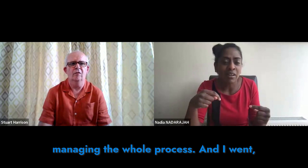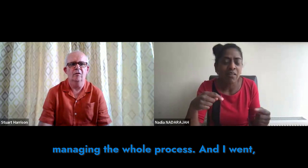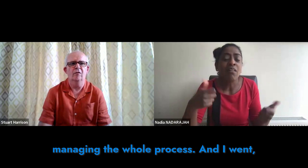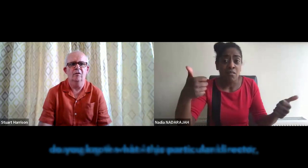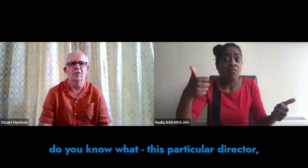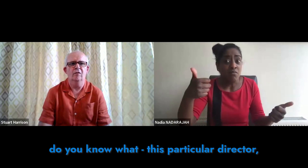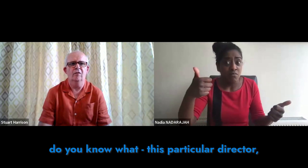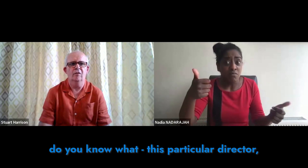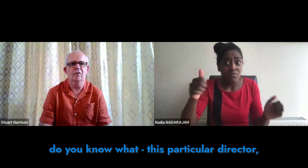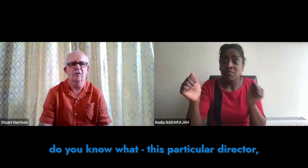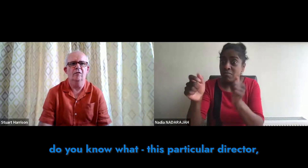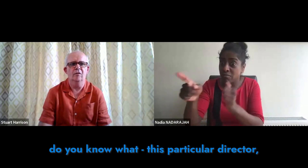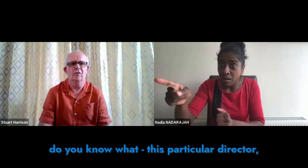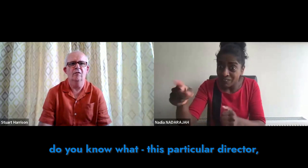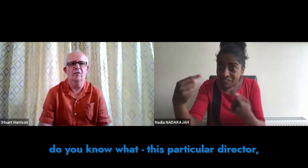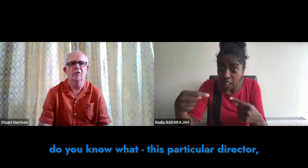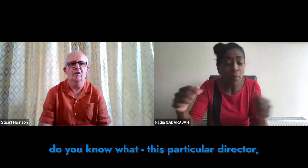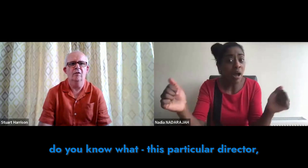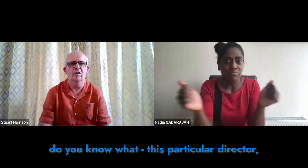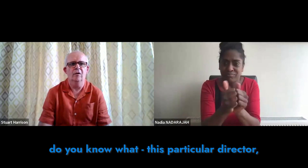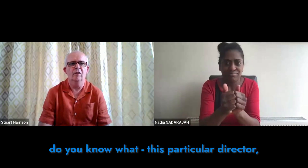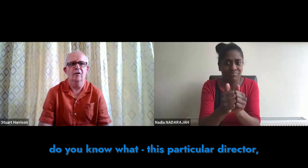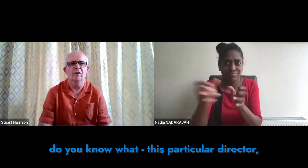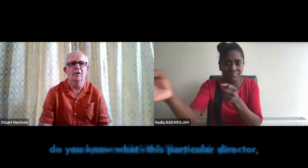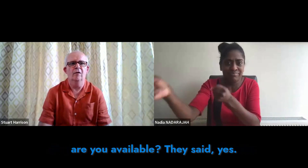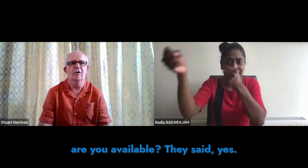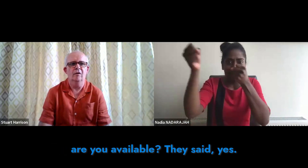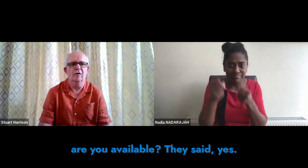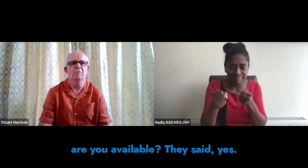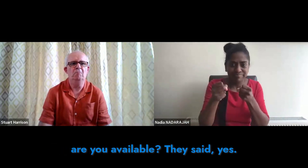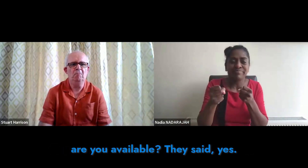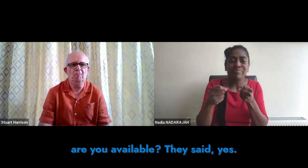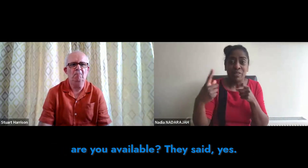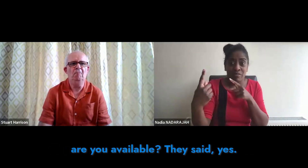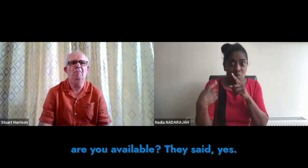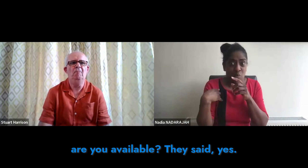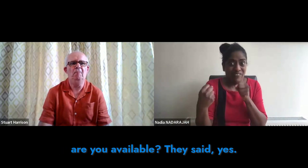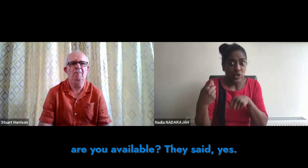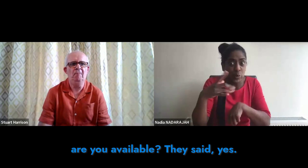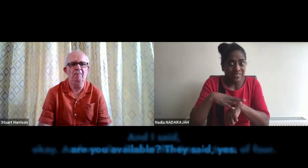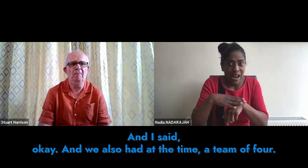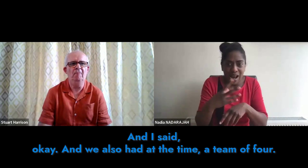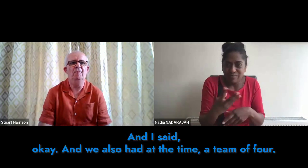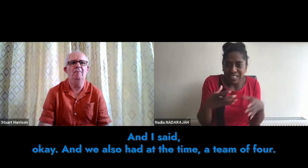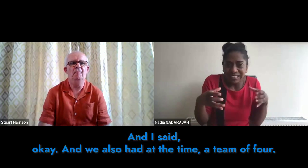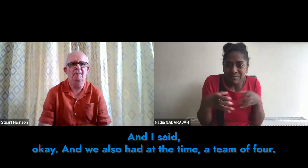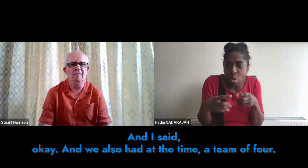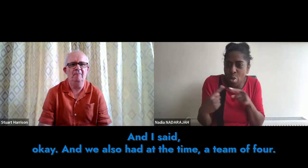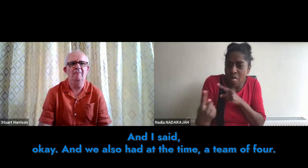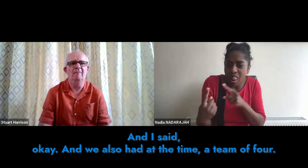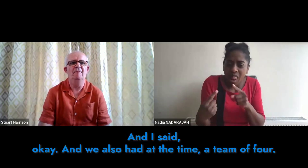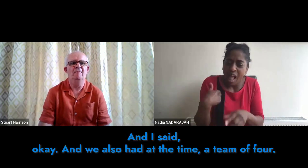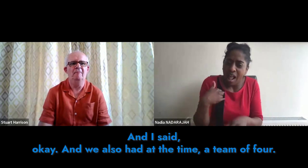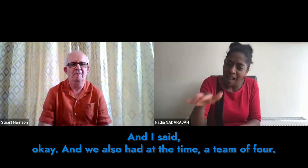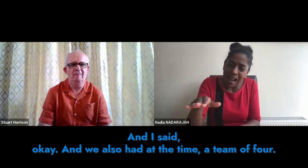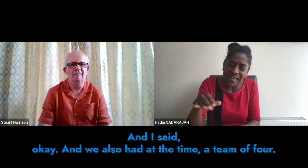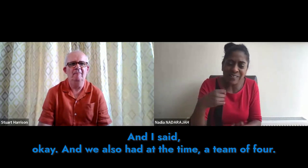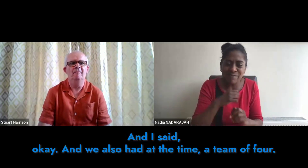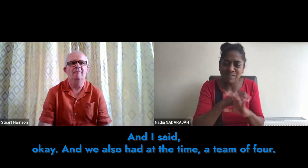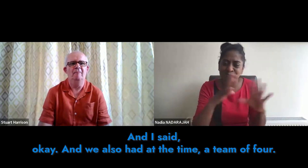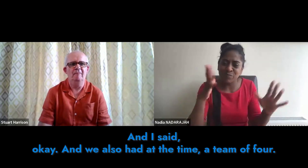process. And I went, do you know what? This particular director, are you available? They said yes. And I said, okay. And we